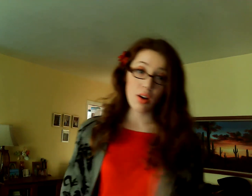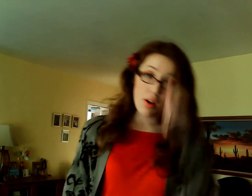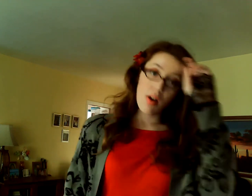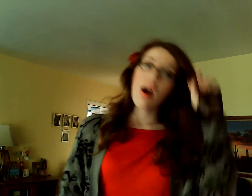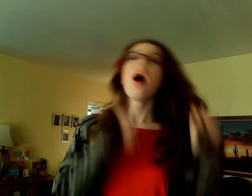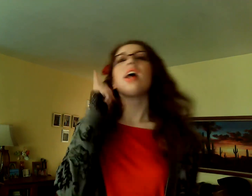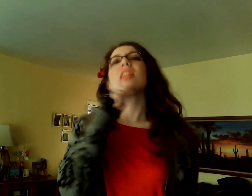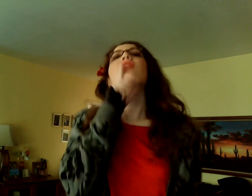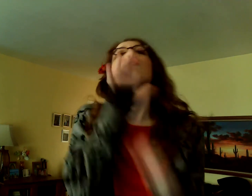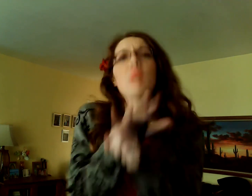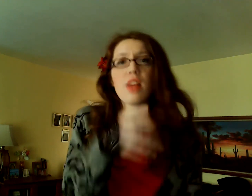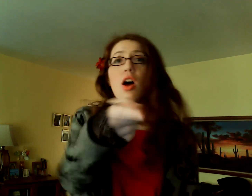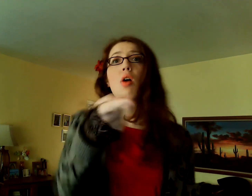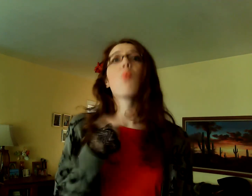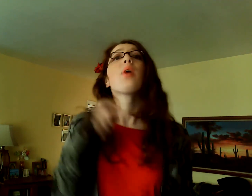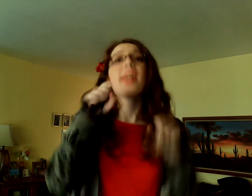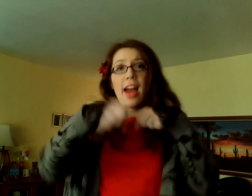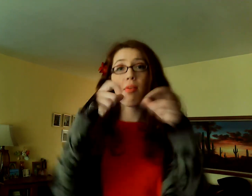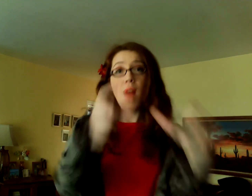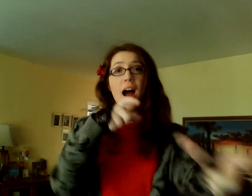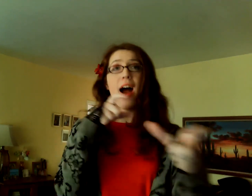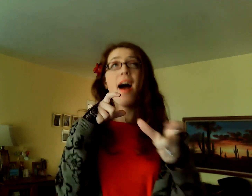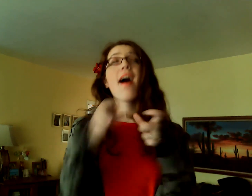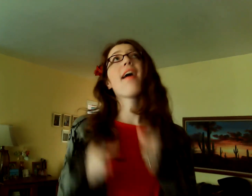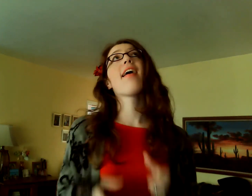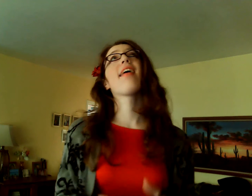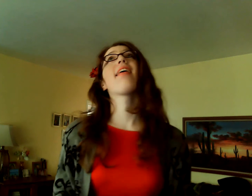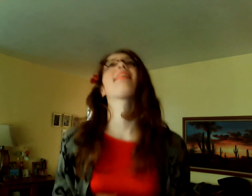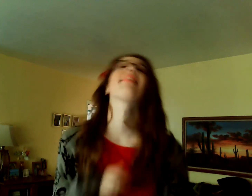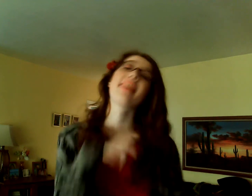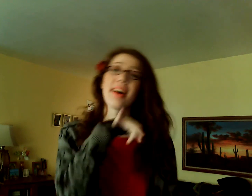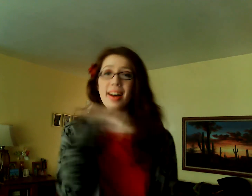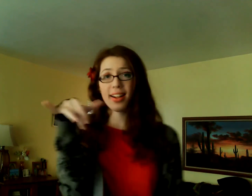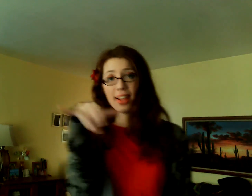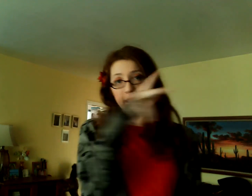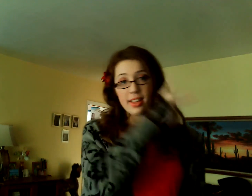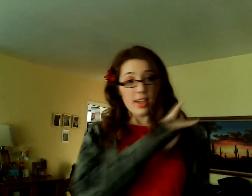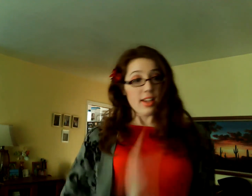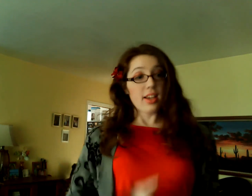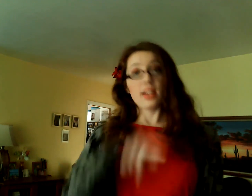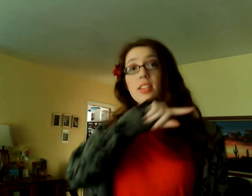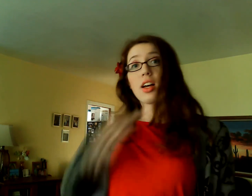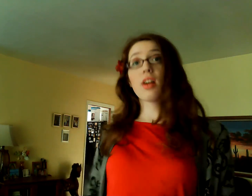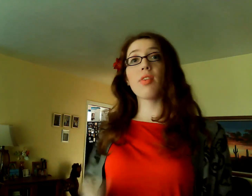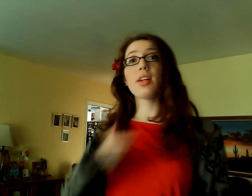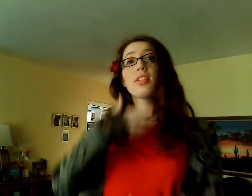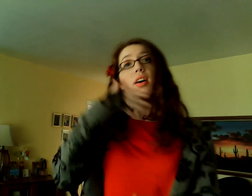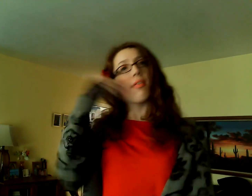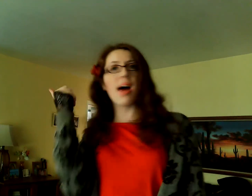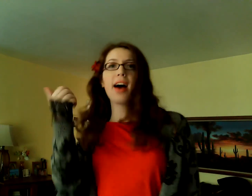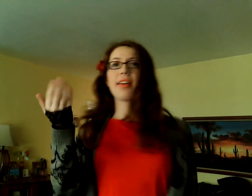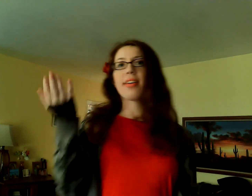I still swear that we can reign like the kings and queens are better